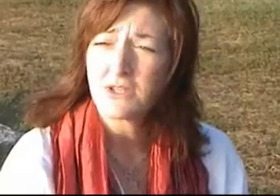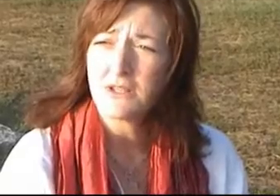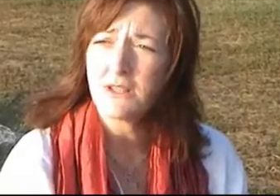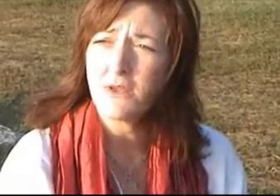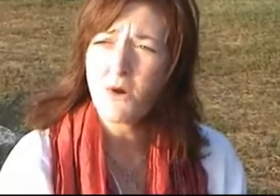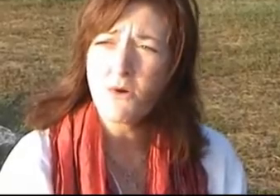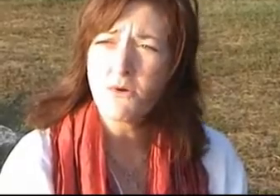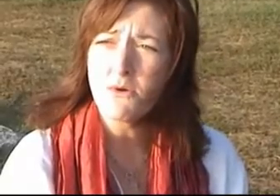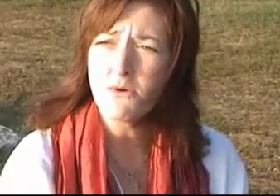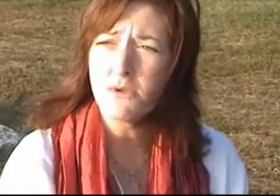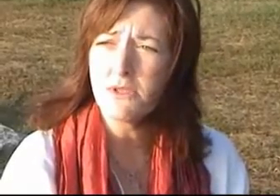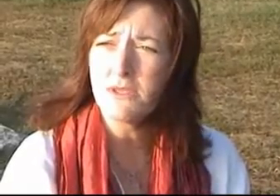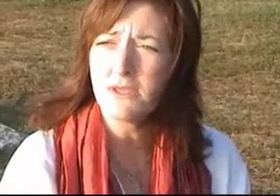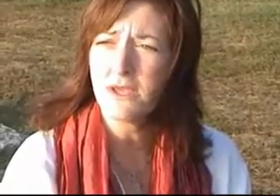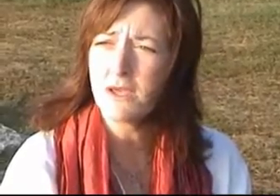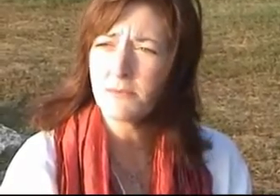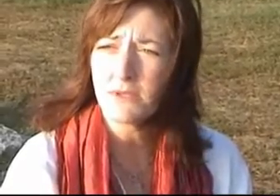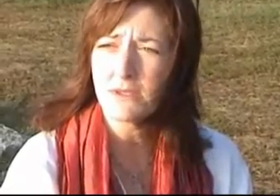Shelo